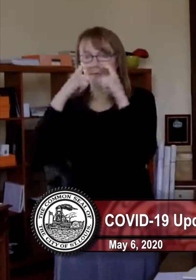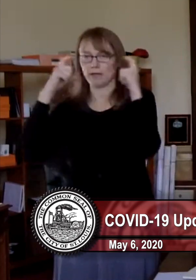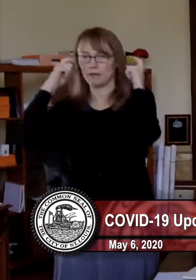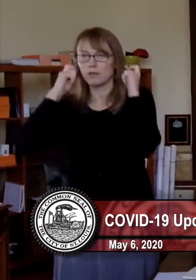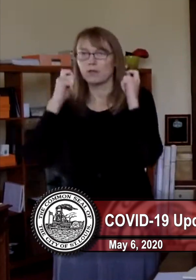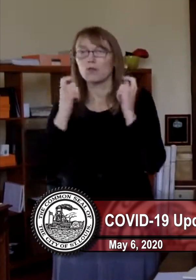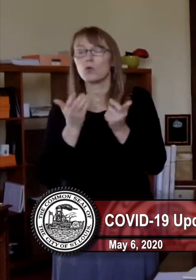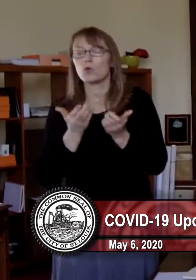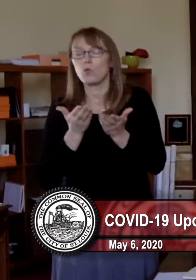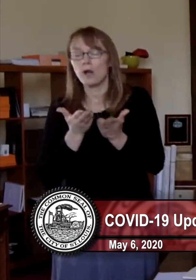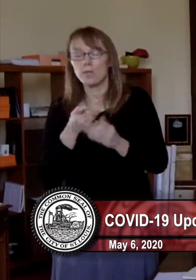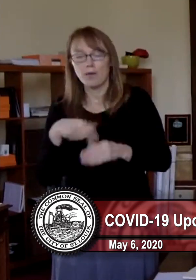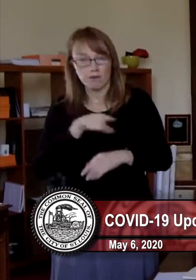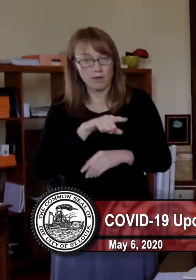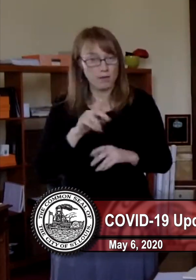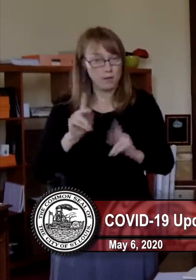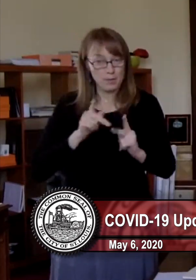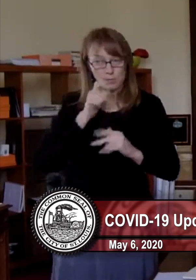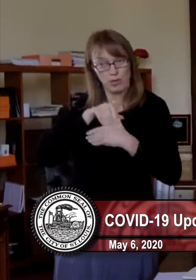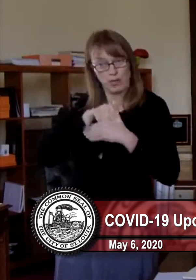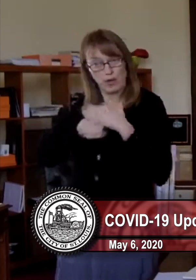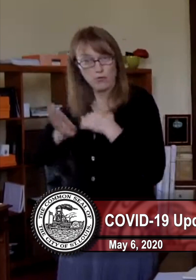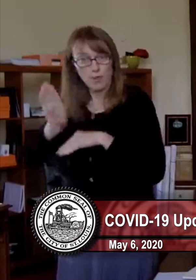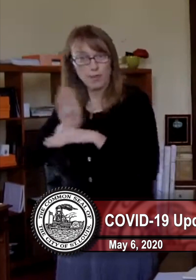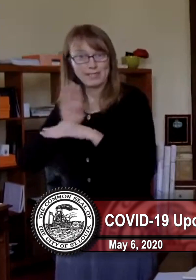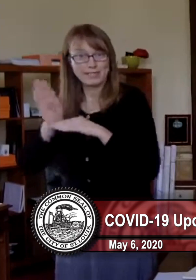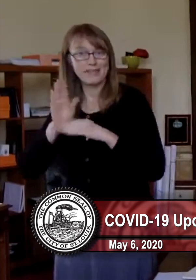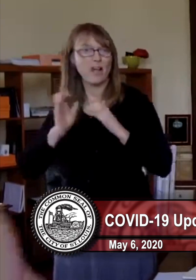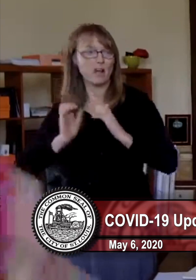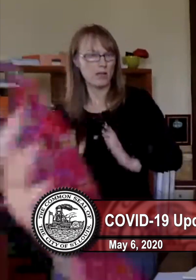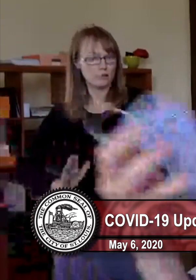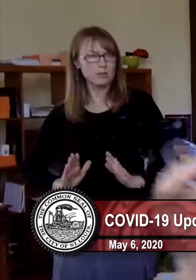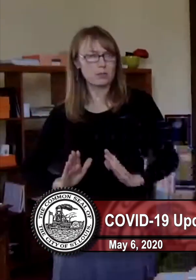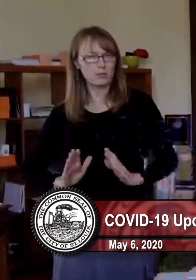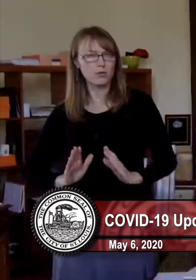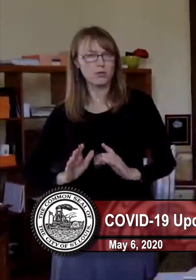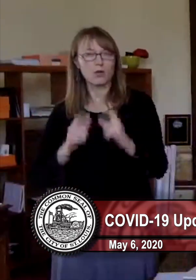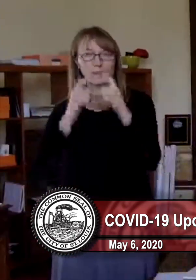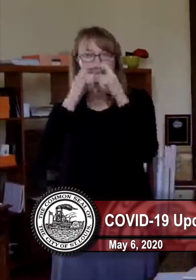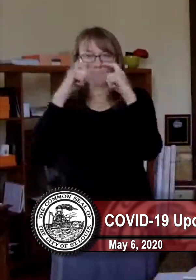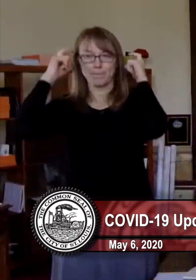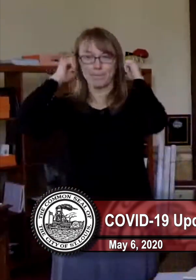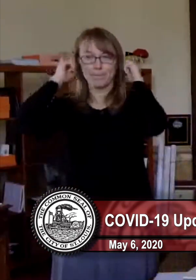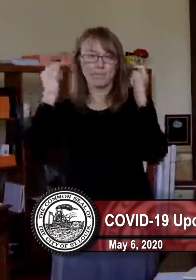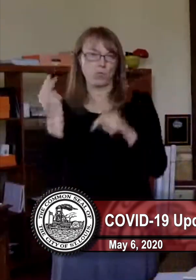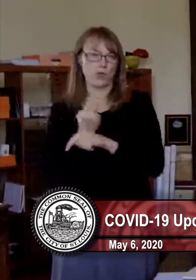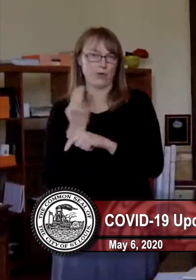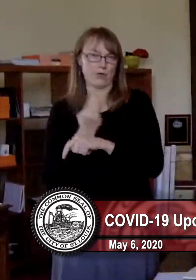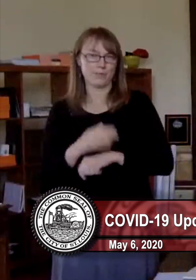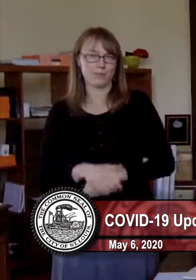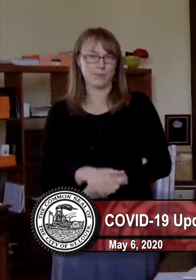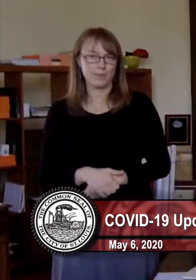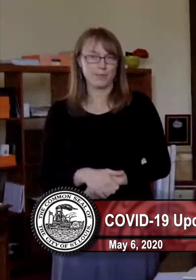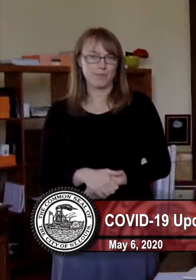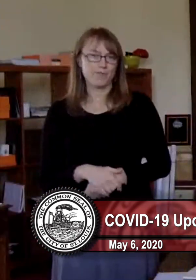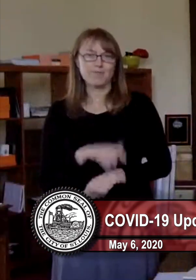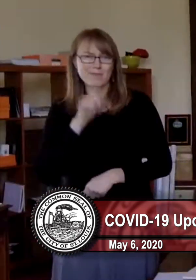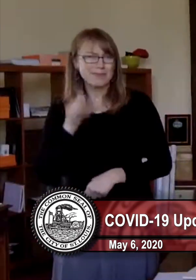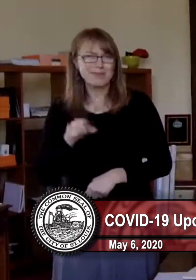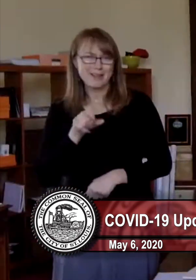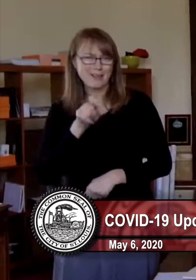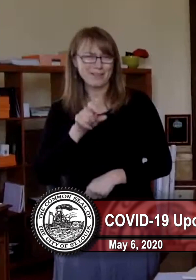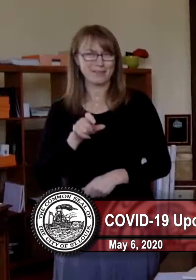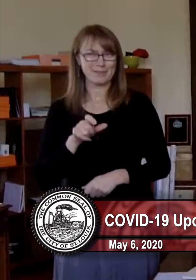masks. Now, it doesn't have to be a fancy mask. I don't know if I showed this one to you.